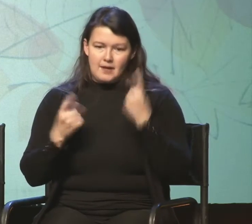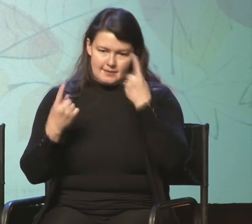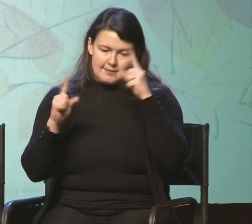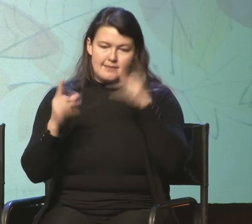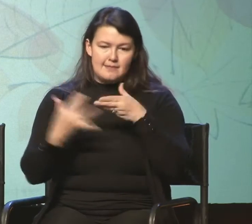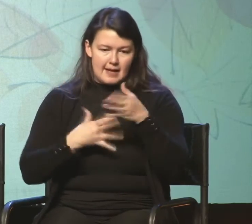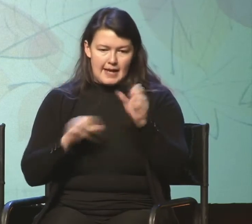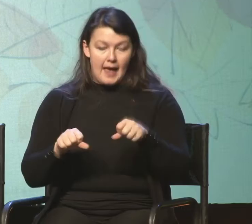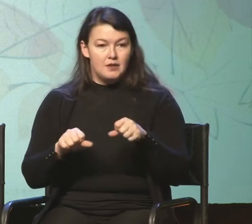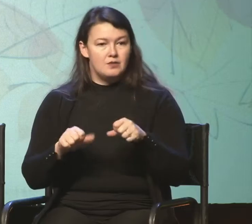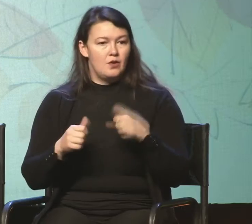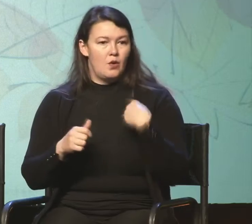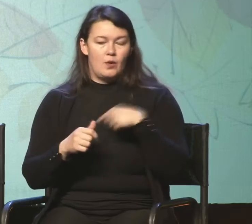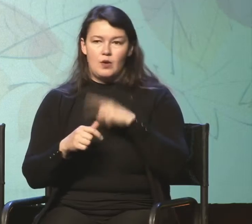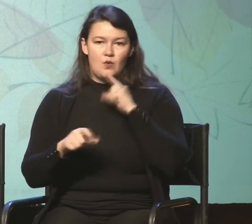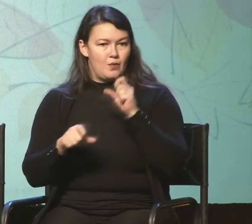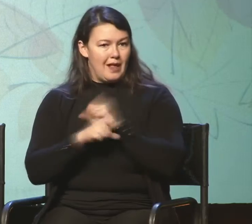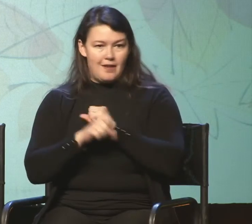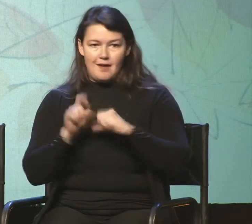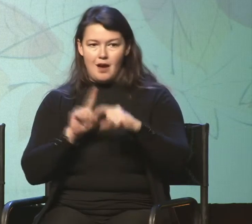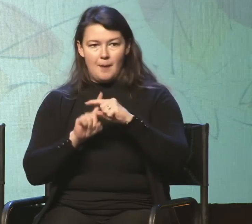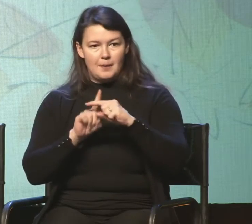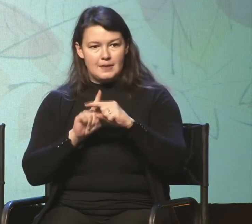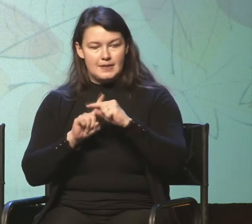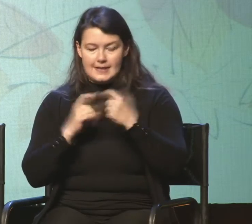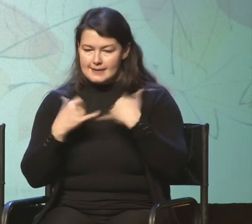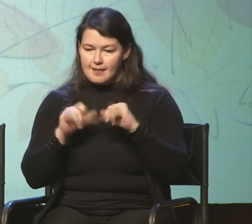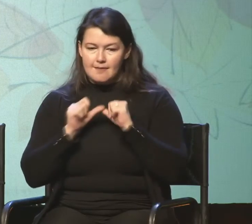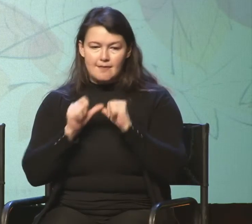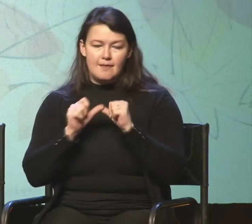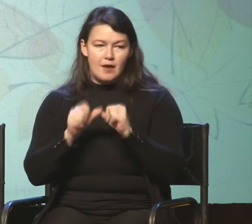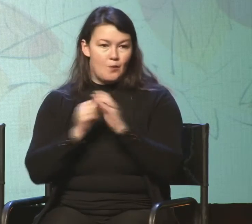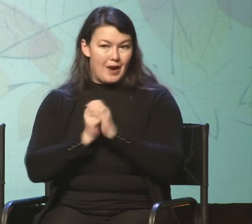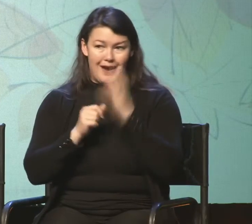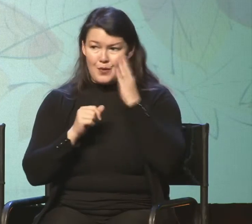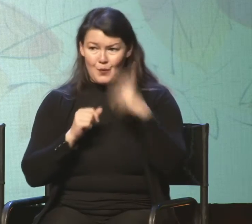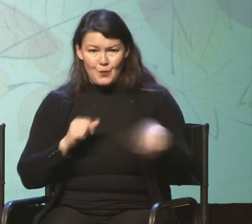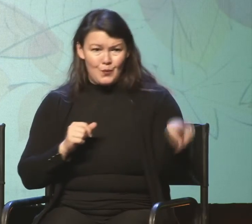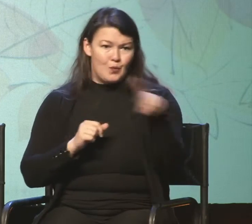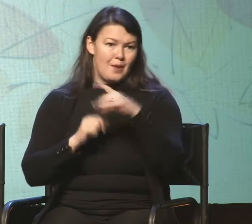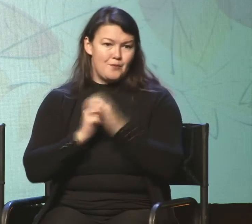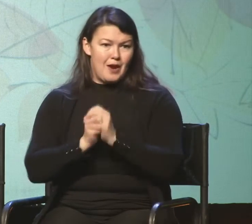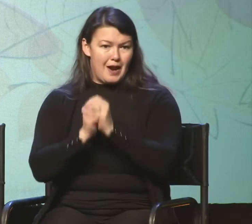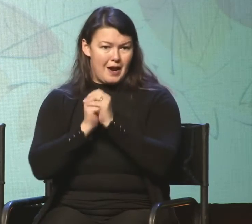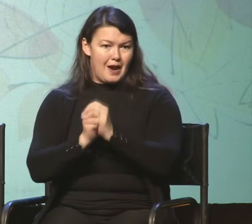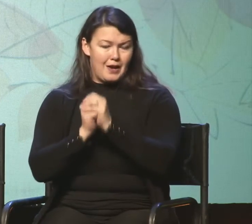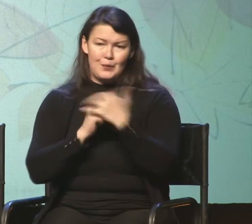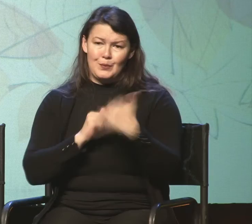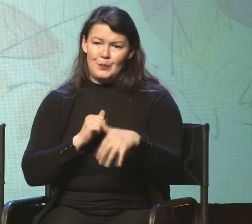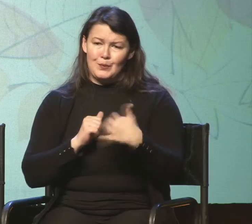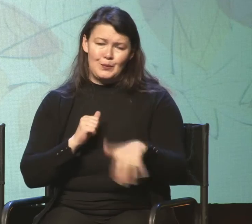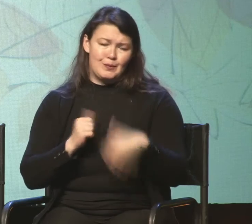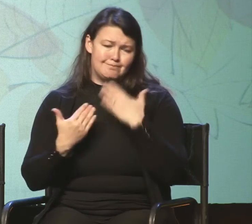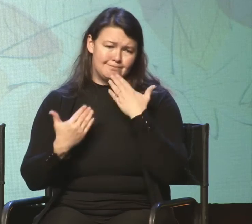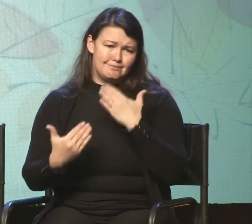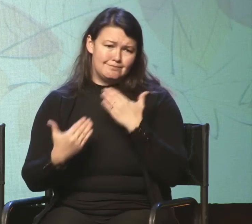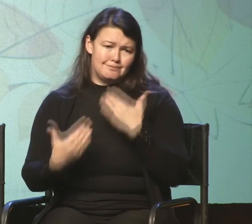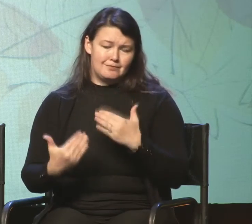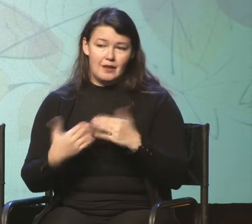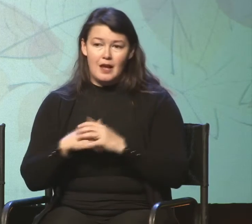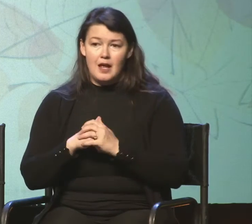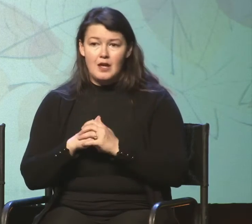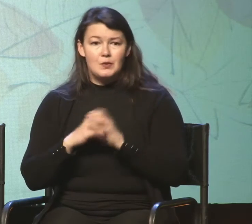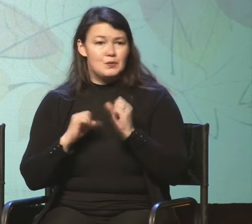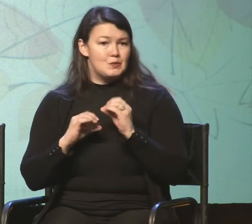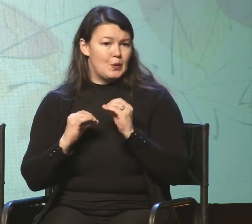so we really were optimistic. We were still praying. I know all of you were praying. You all were so gracious, and I'm